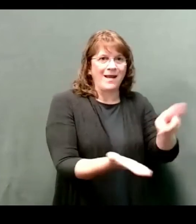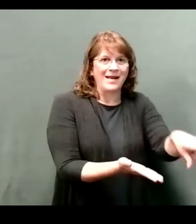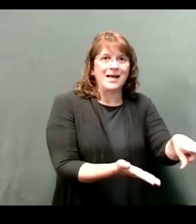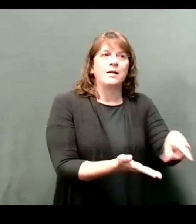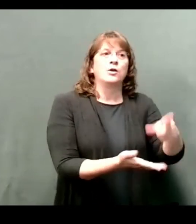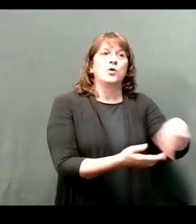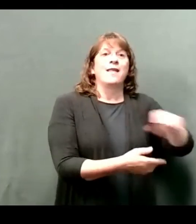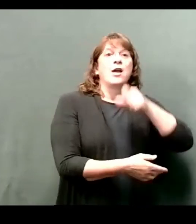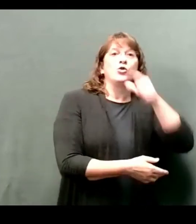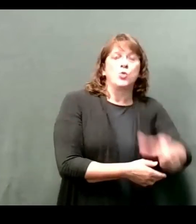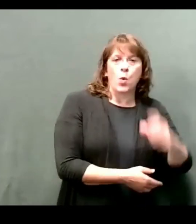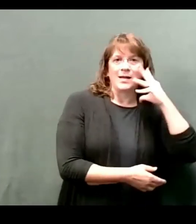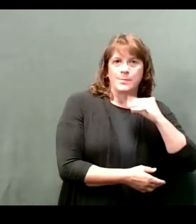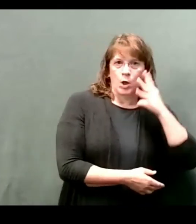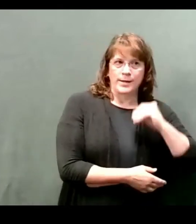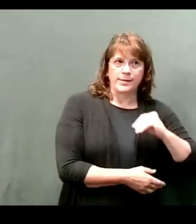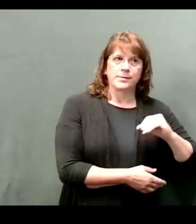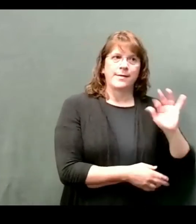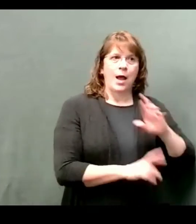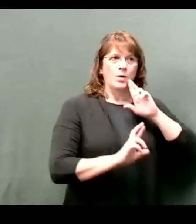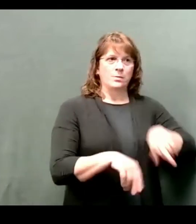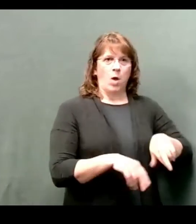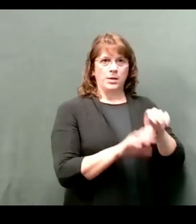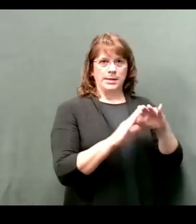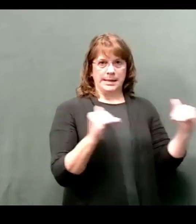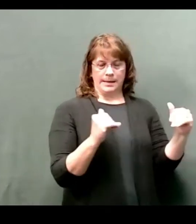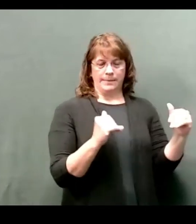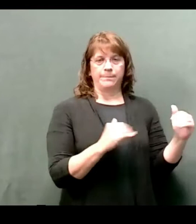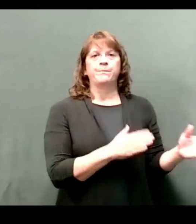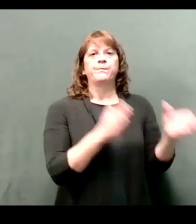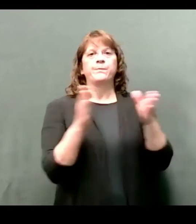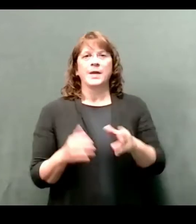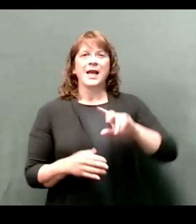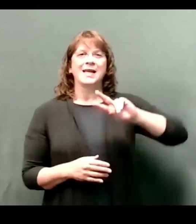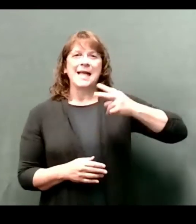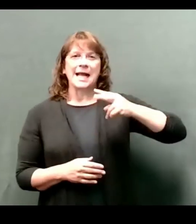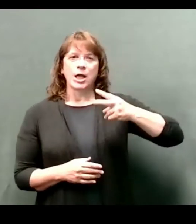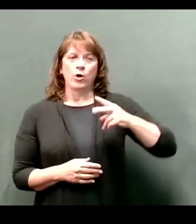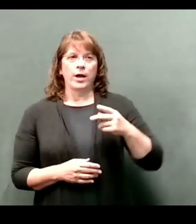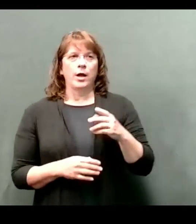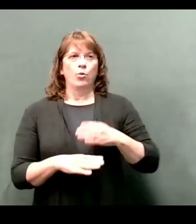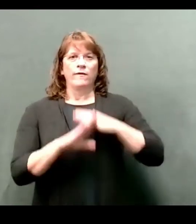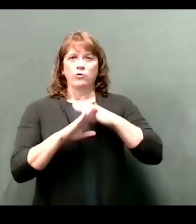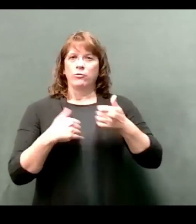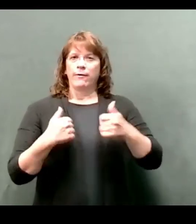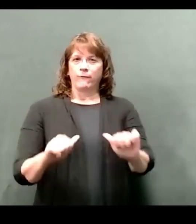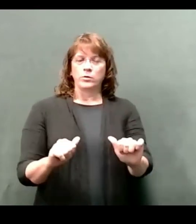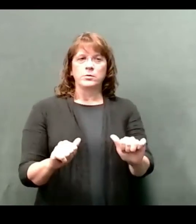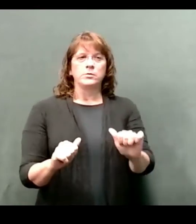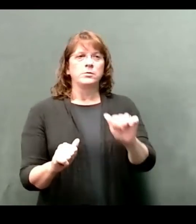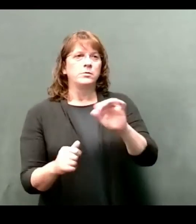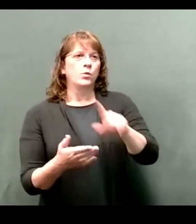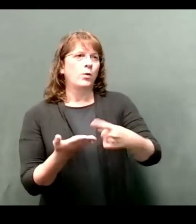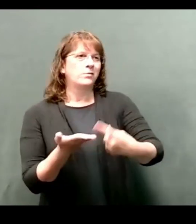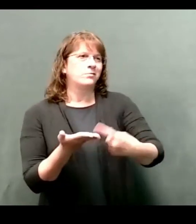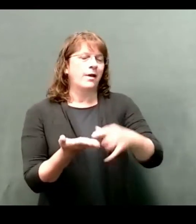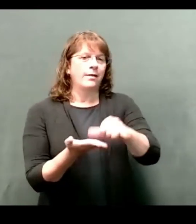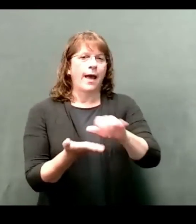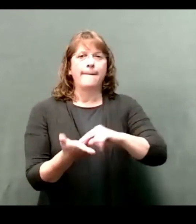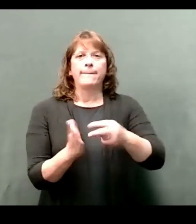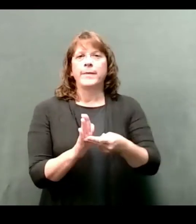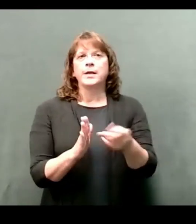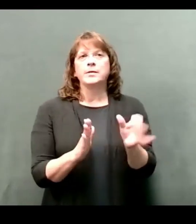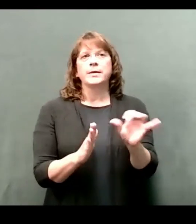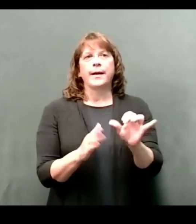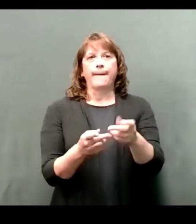don't experience our response systems in the first place, right? Secondary prevention efforts, when we're talking about secondary, we often refer